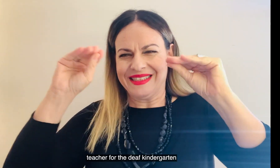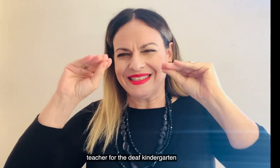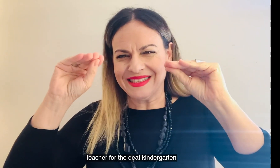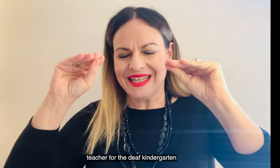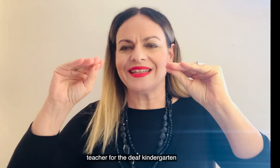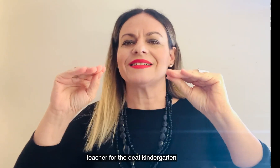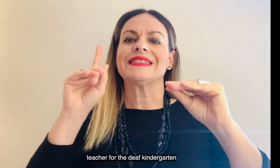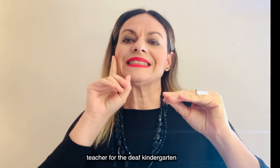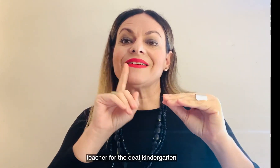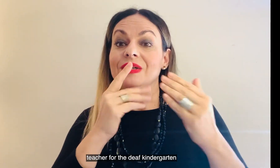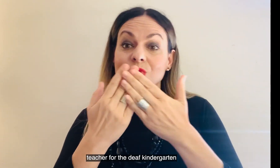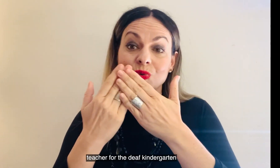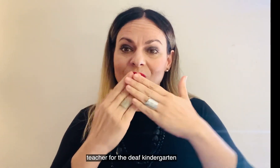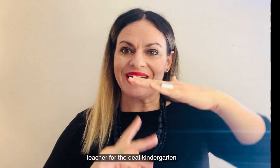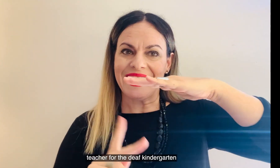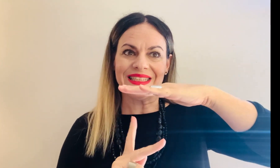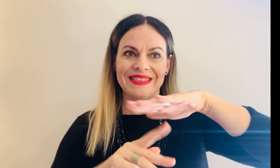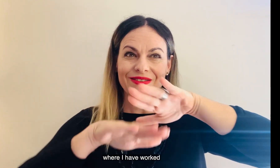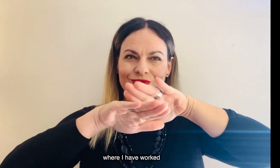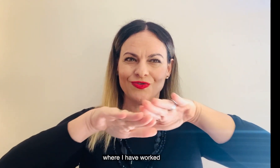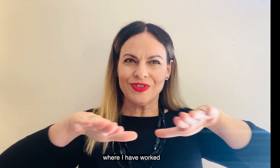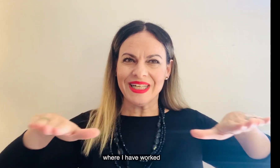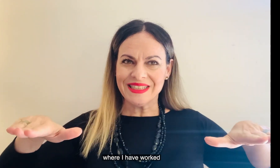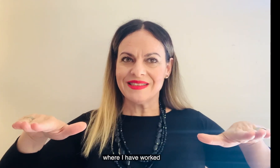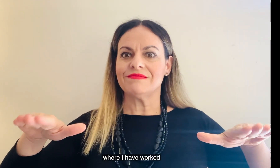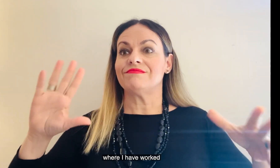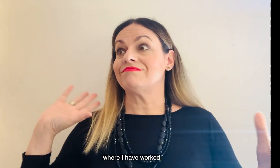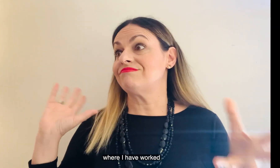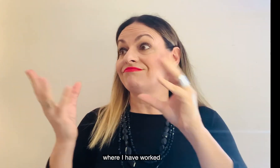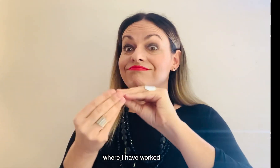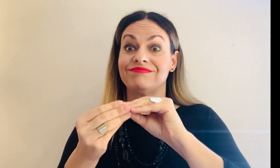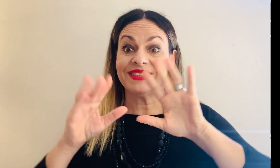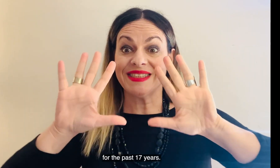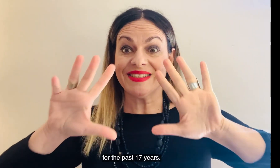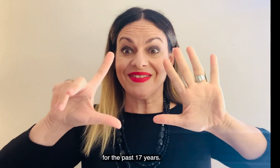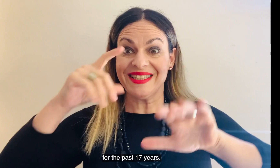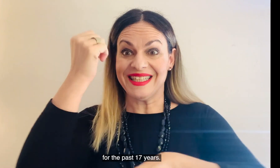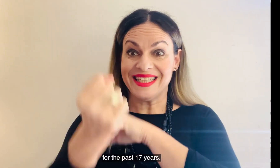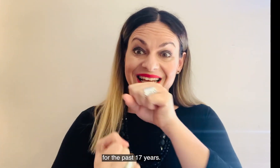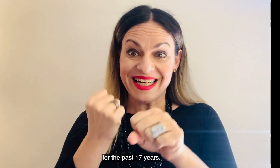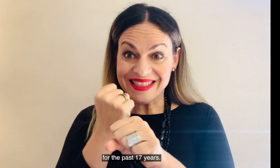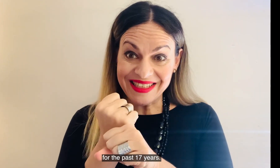deaf kindergarten, where I have worked for the past 17 years.